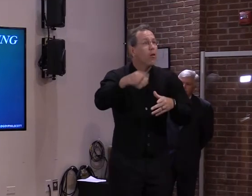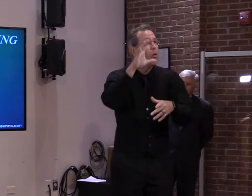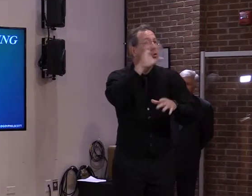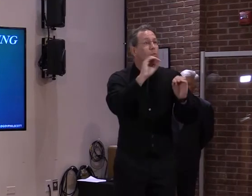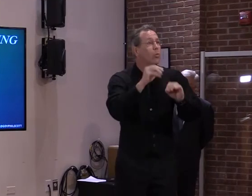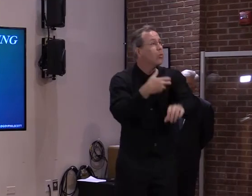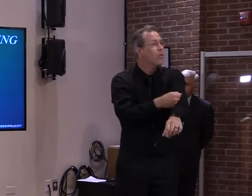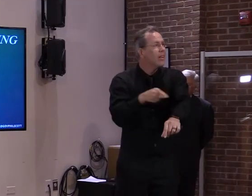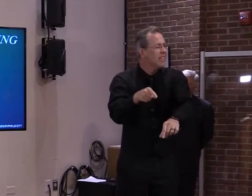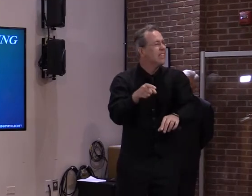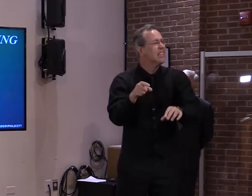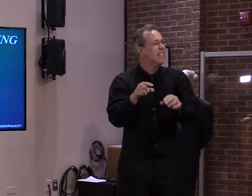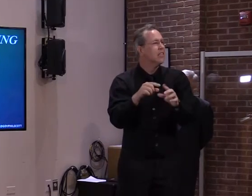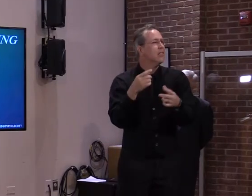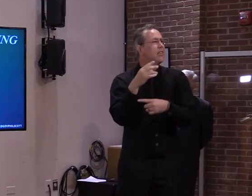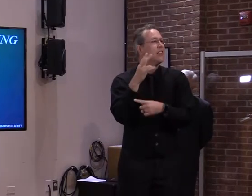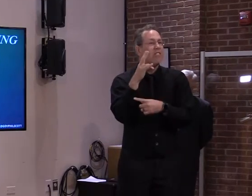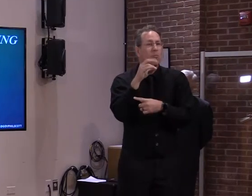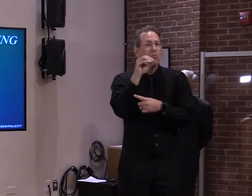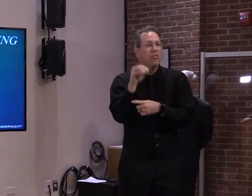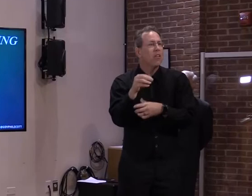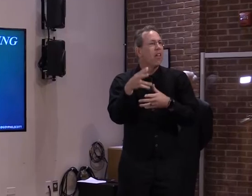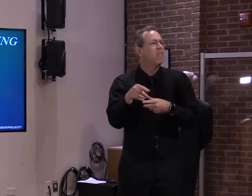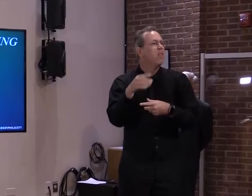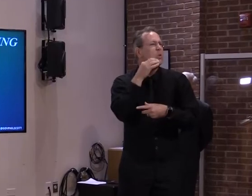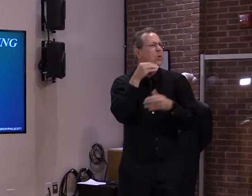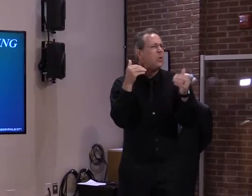17-18%. Dr. Levine.